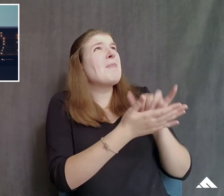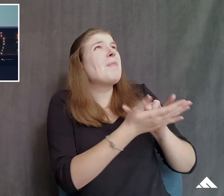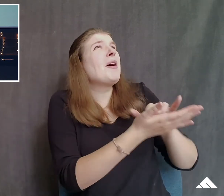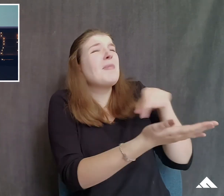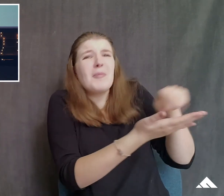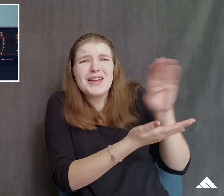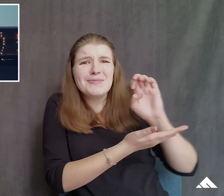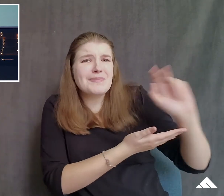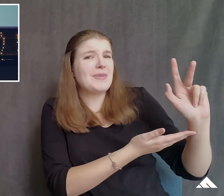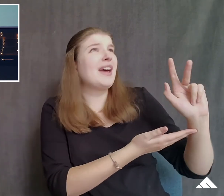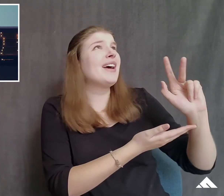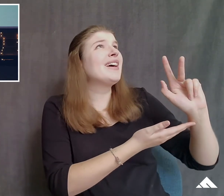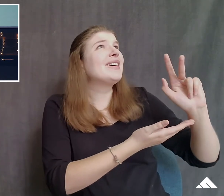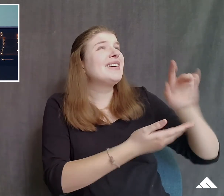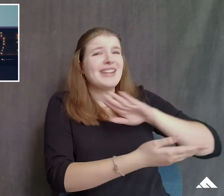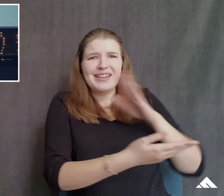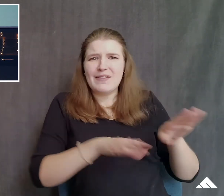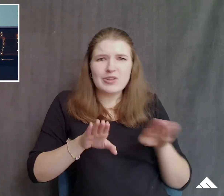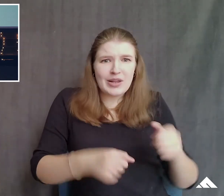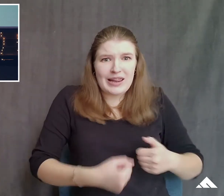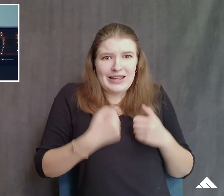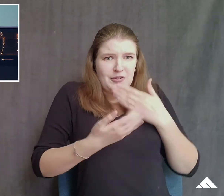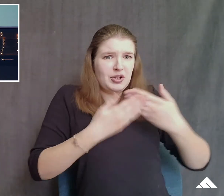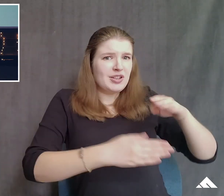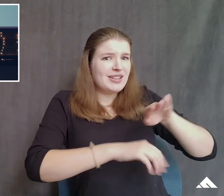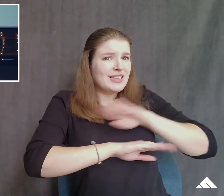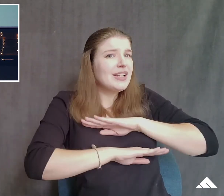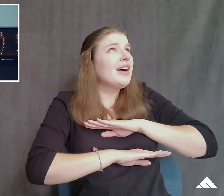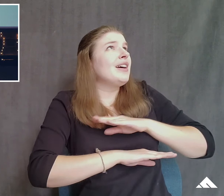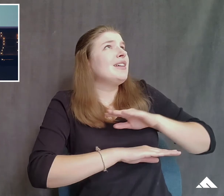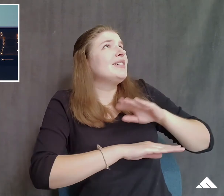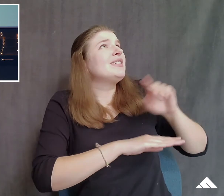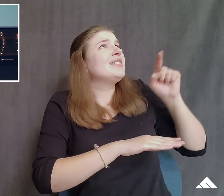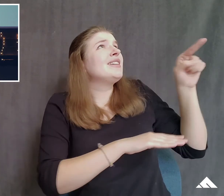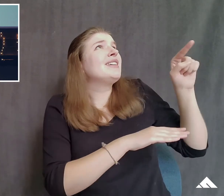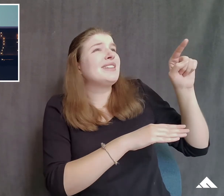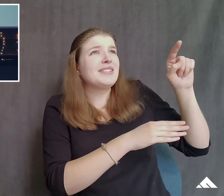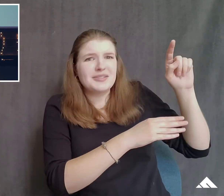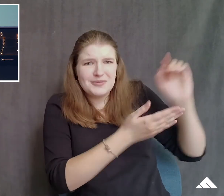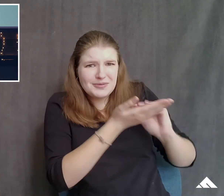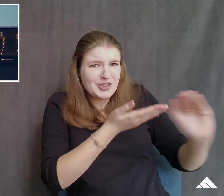back? We could never be good enough. Why should he have mercy on us?